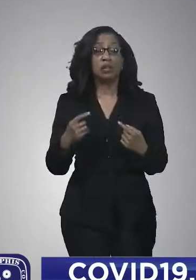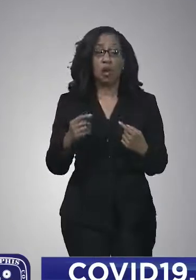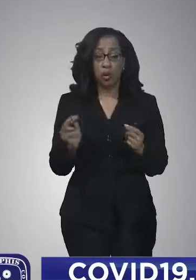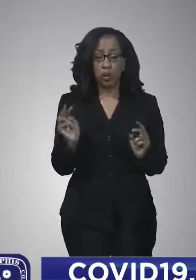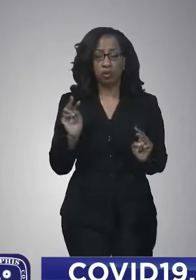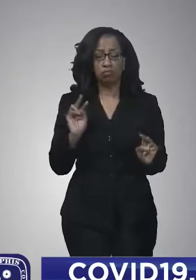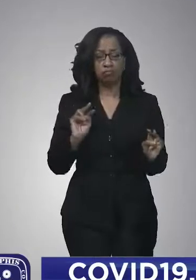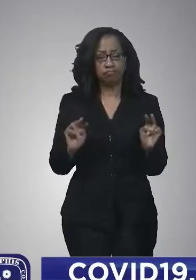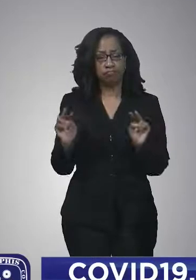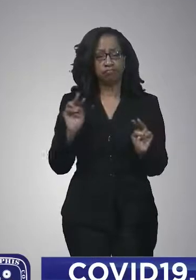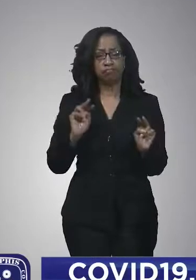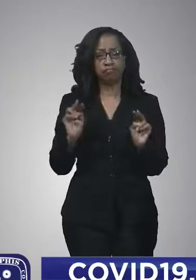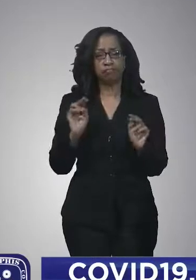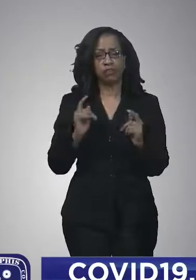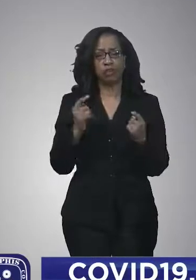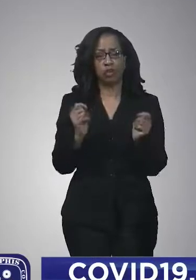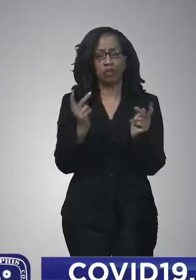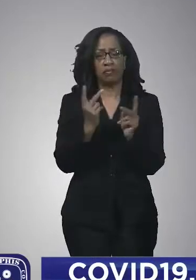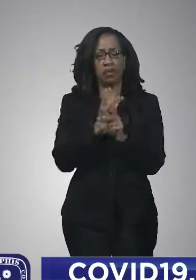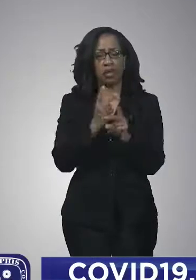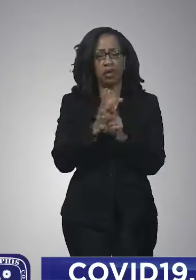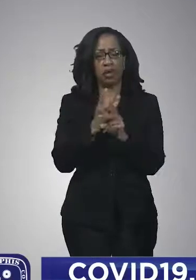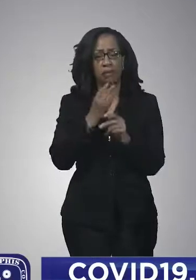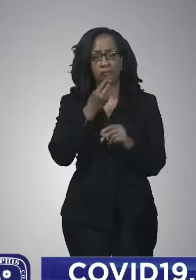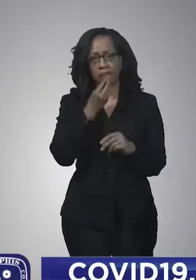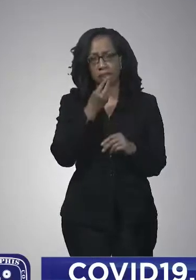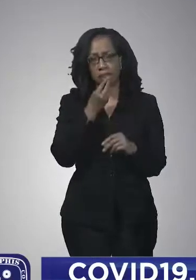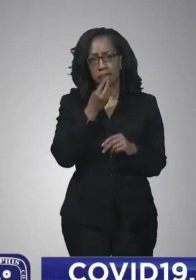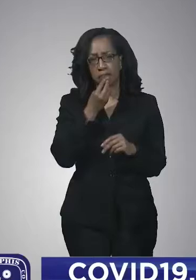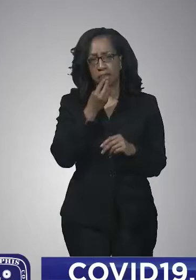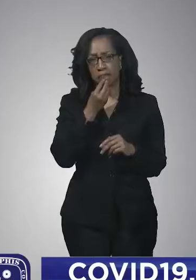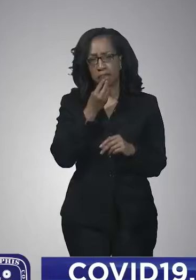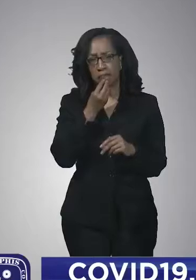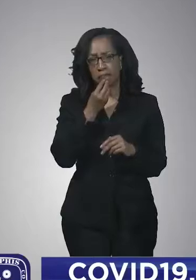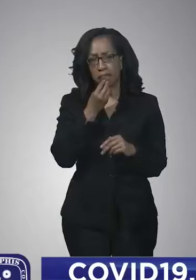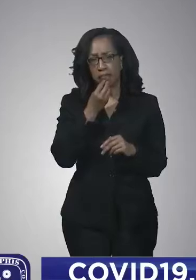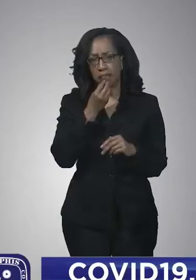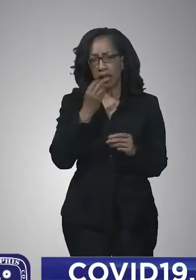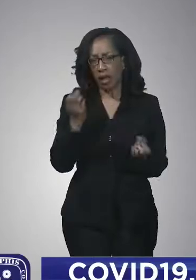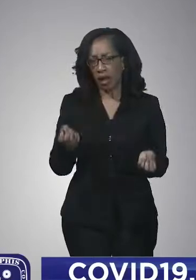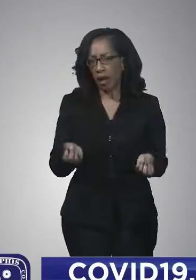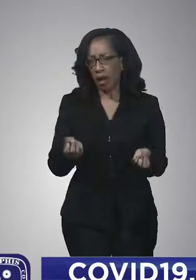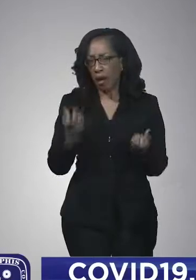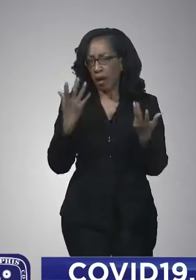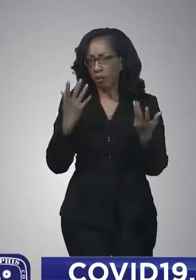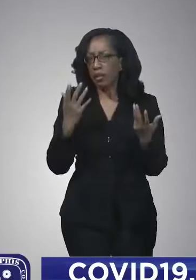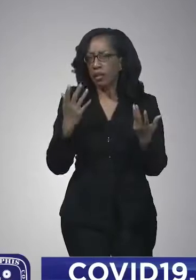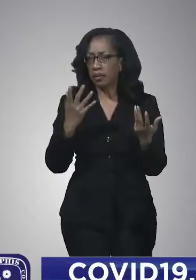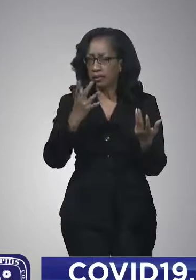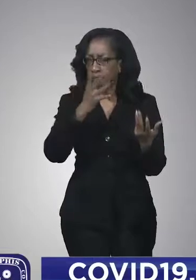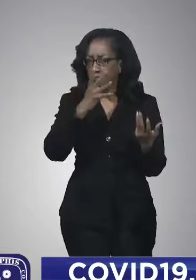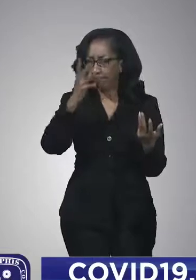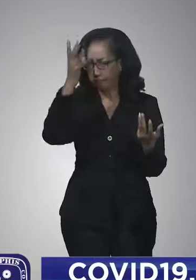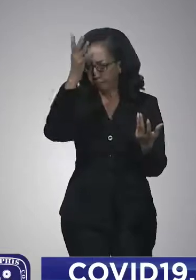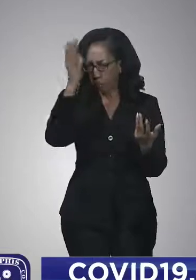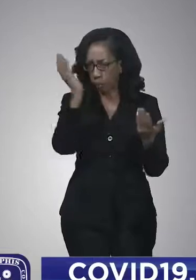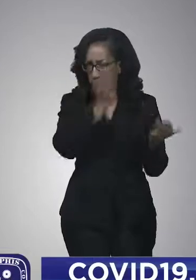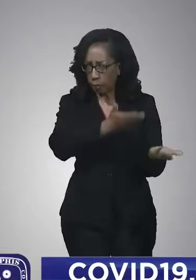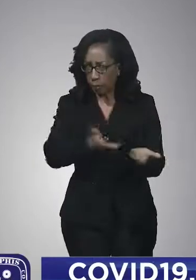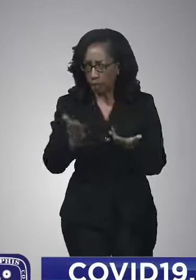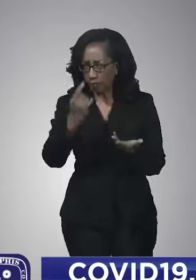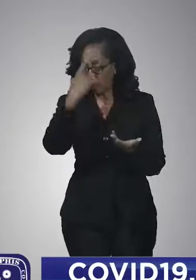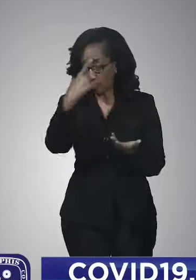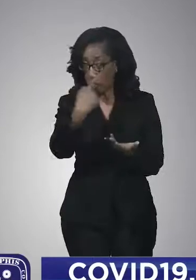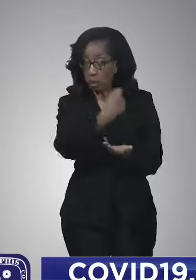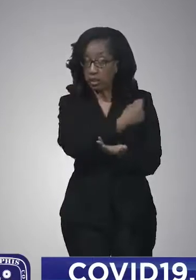at to try to determine what percentage we think will actually have parents who will bring them out to be vaccinated. But